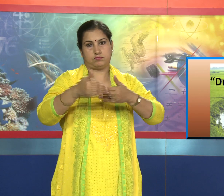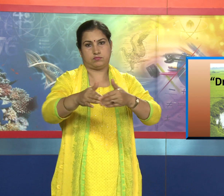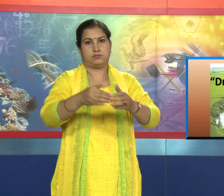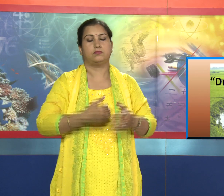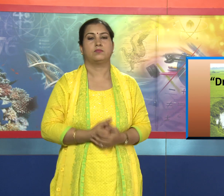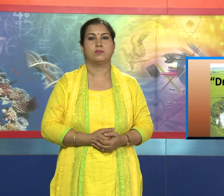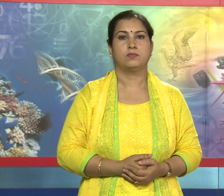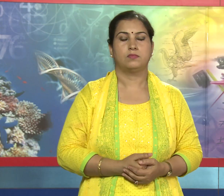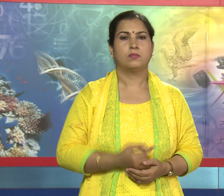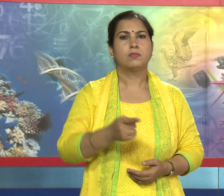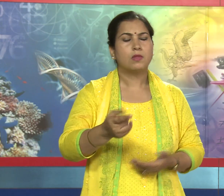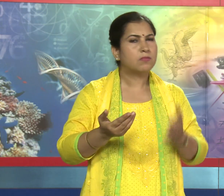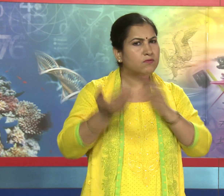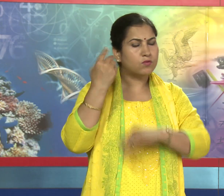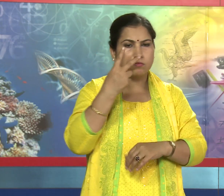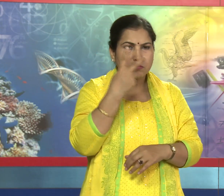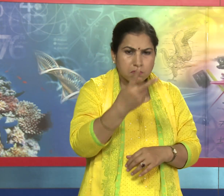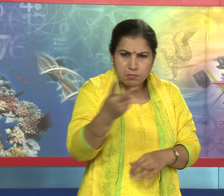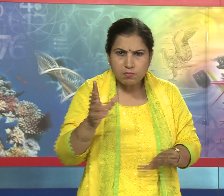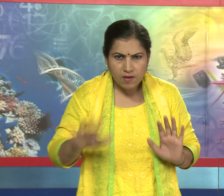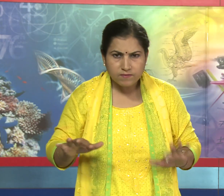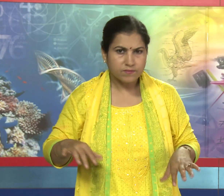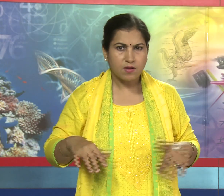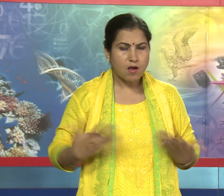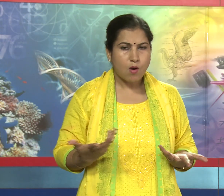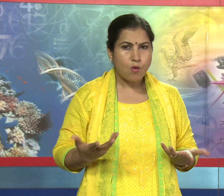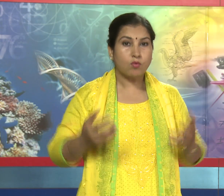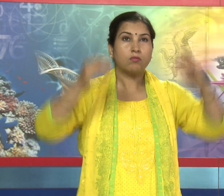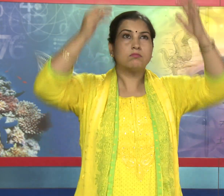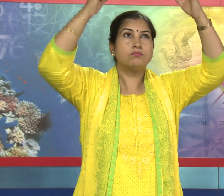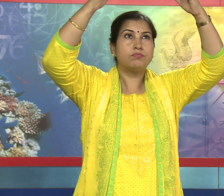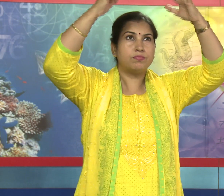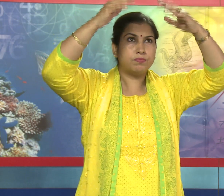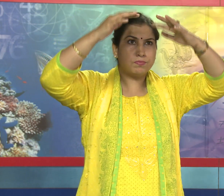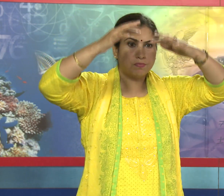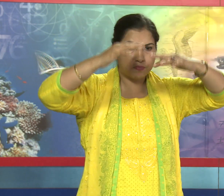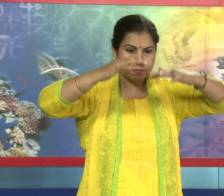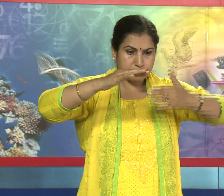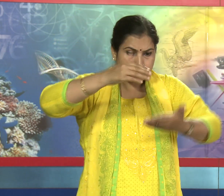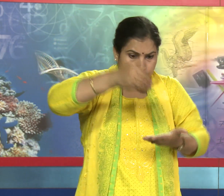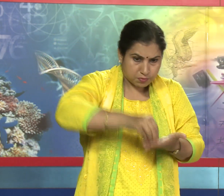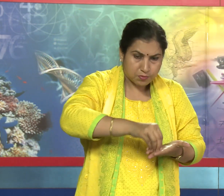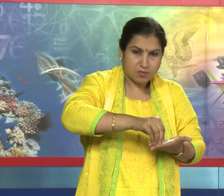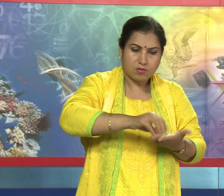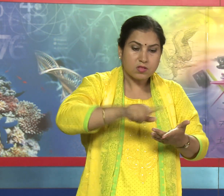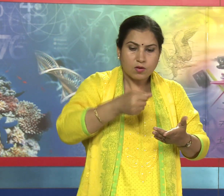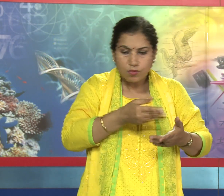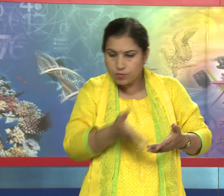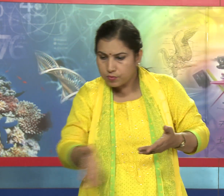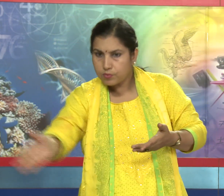Have you ever noticed the way rainwater flows on the ground when it rains in the